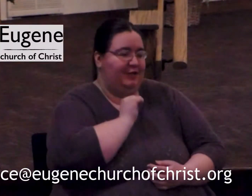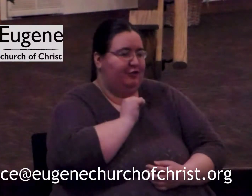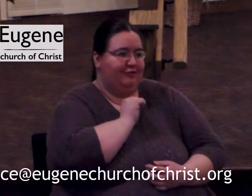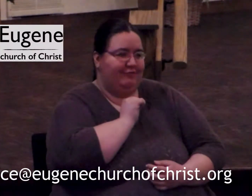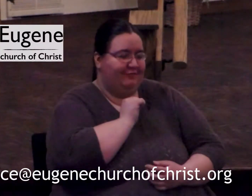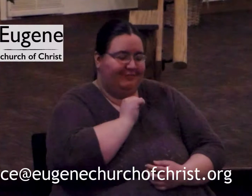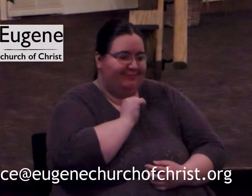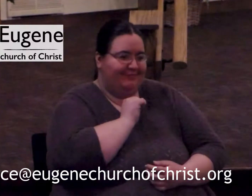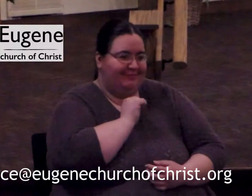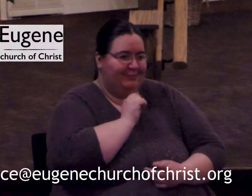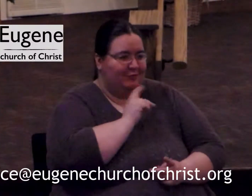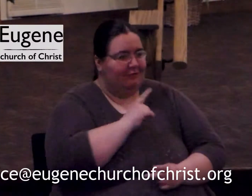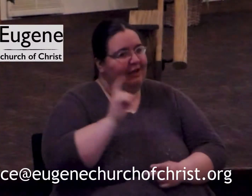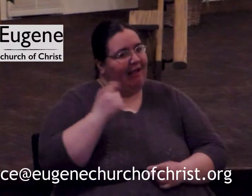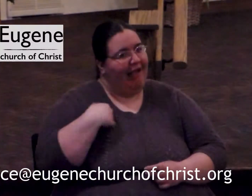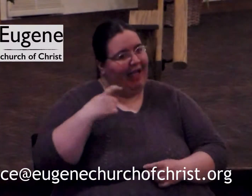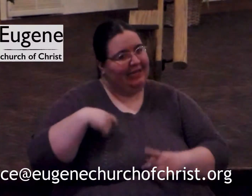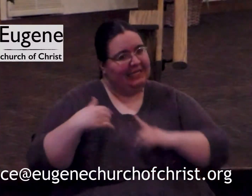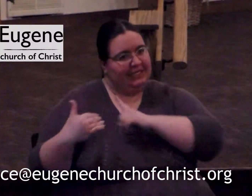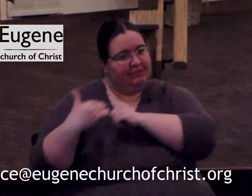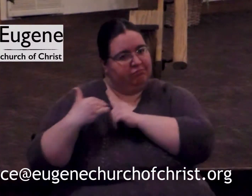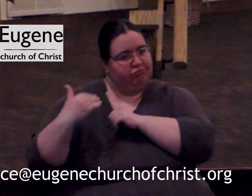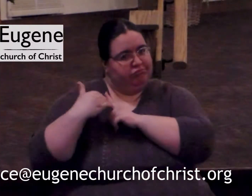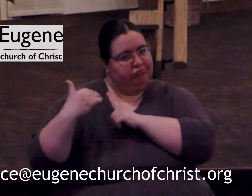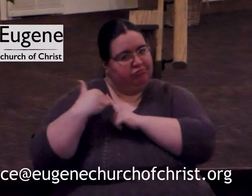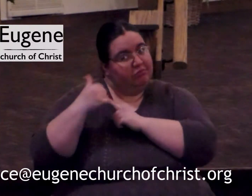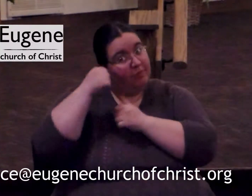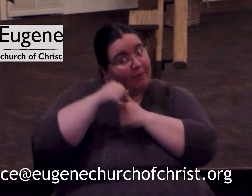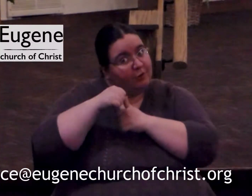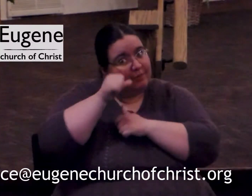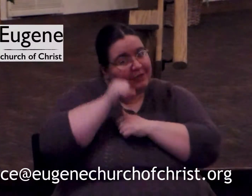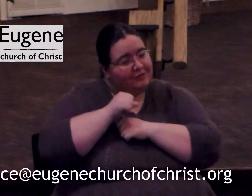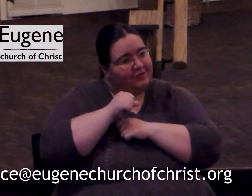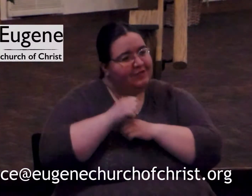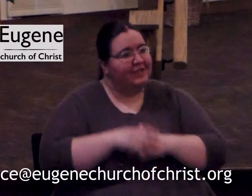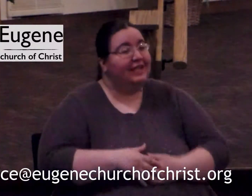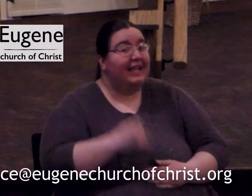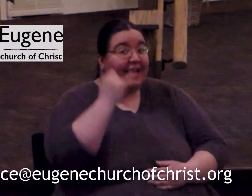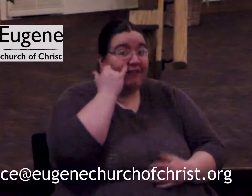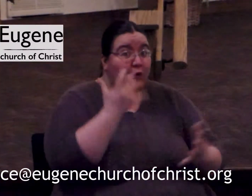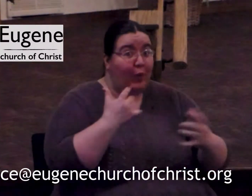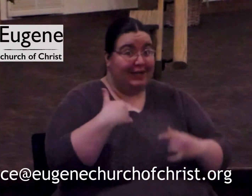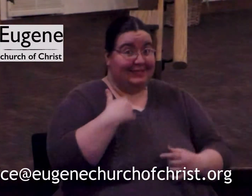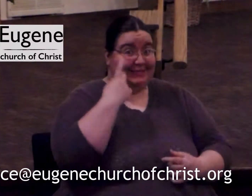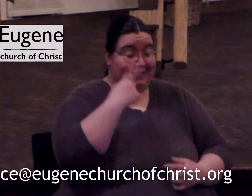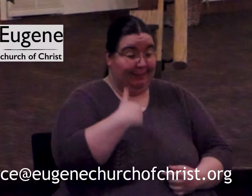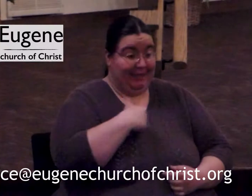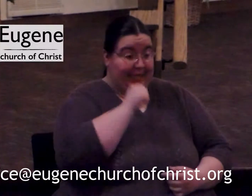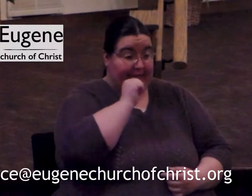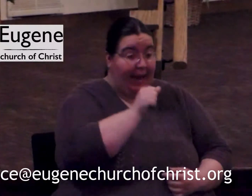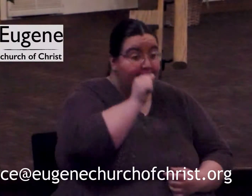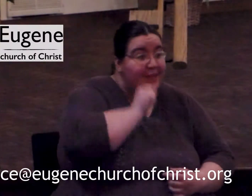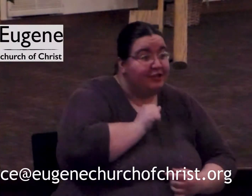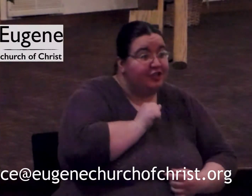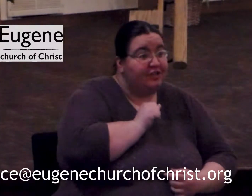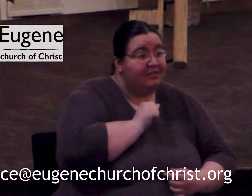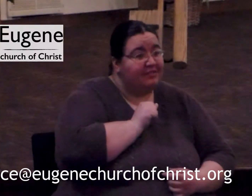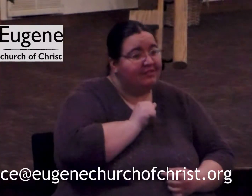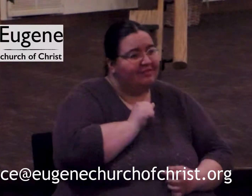liked to have seen impatient Brian, you could have been here throughout the weekend last weekend. Now, I don't tip my hand a lot on impatient Brian. I